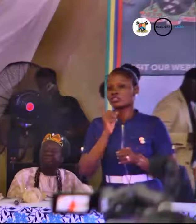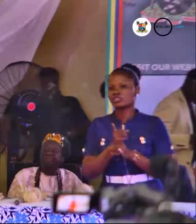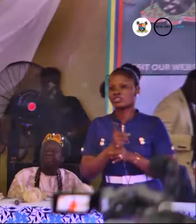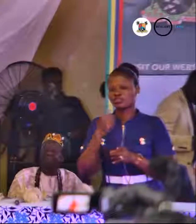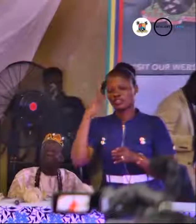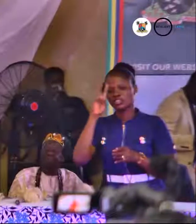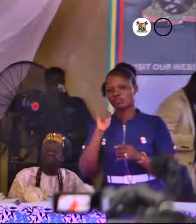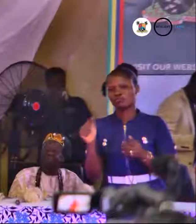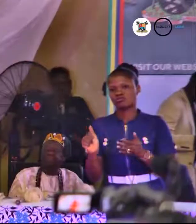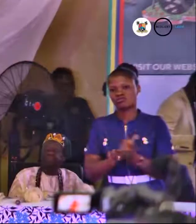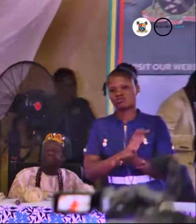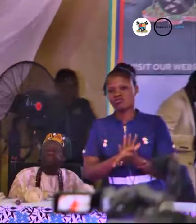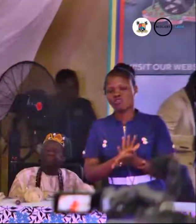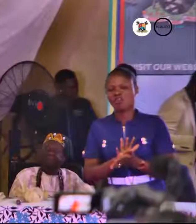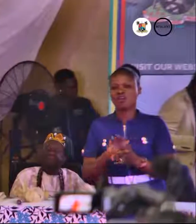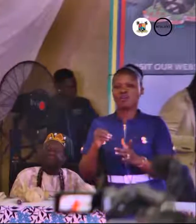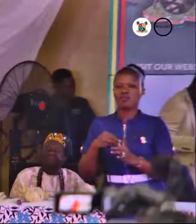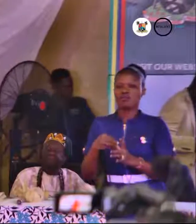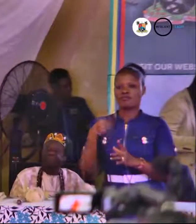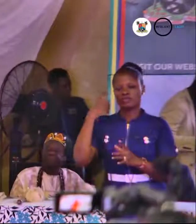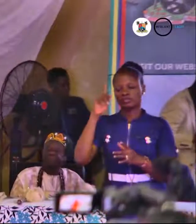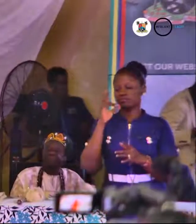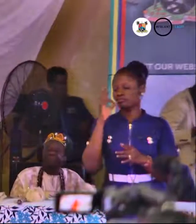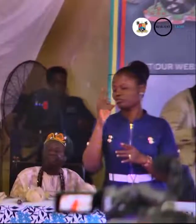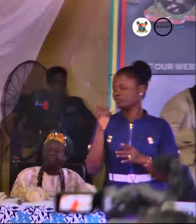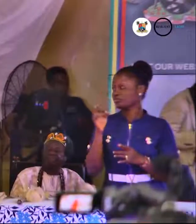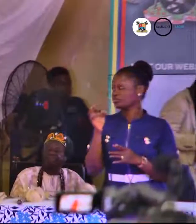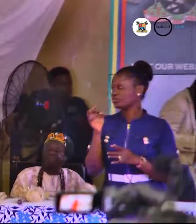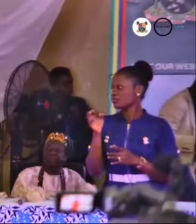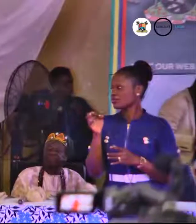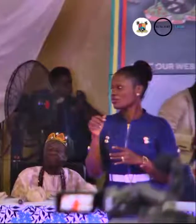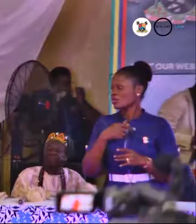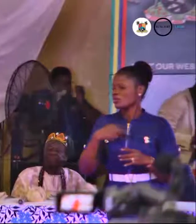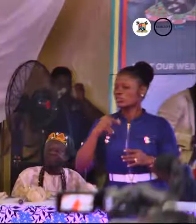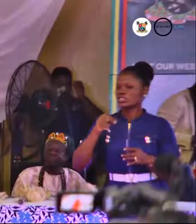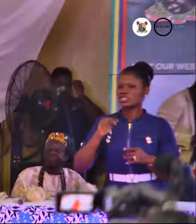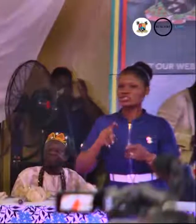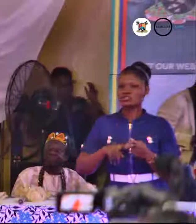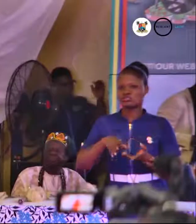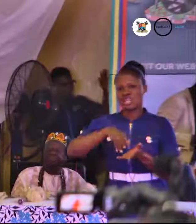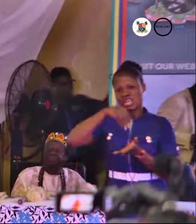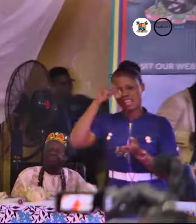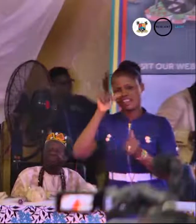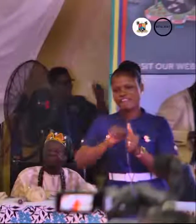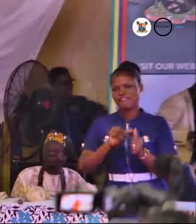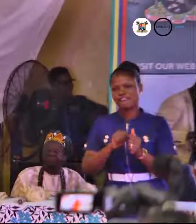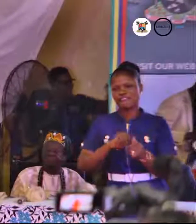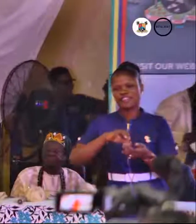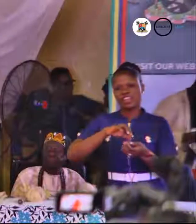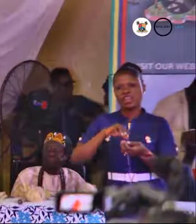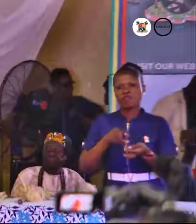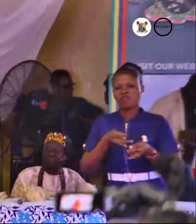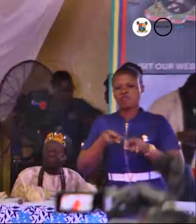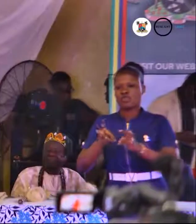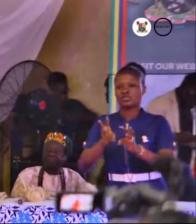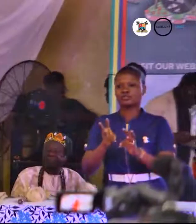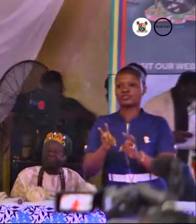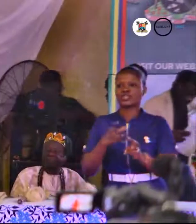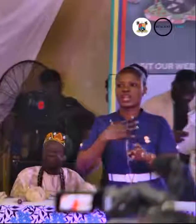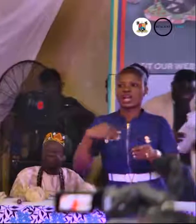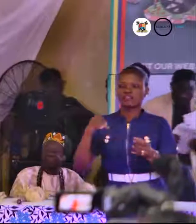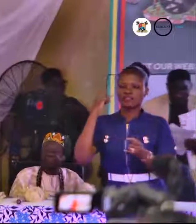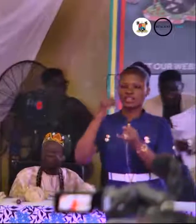rich, but also for the poor to benefit. We need to leverage the actions of a broad range of stakeholders.